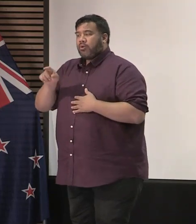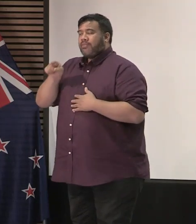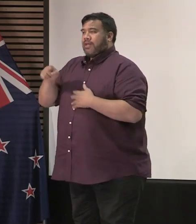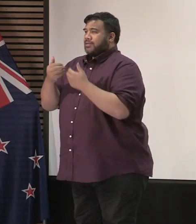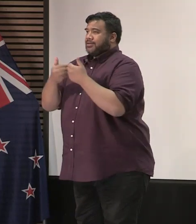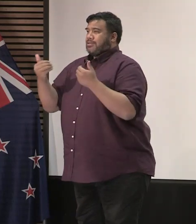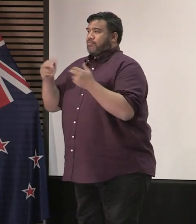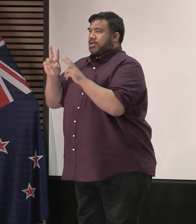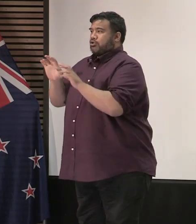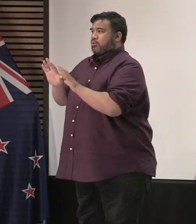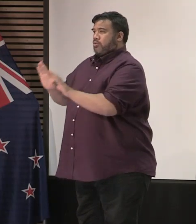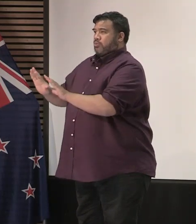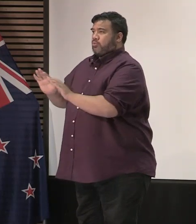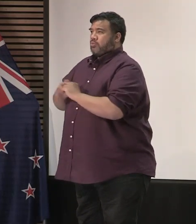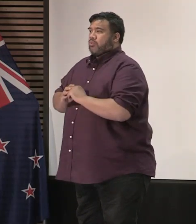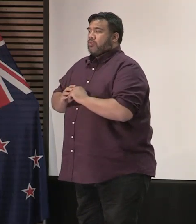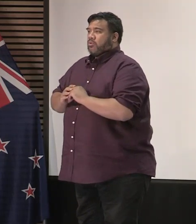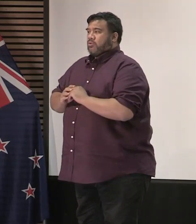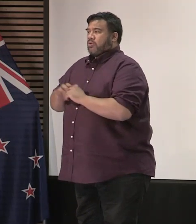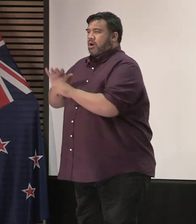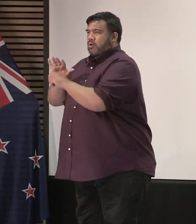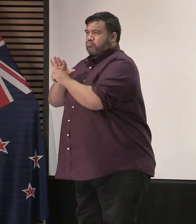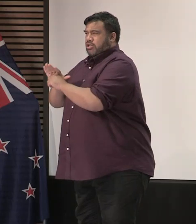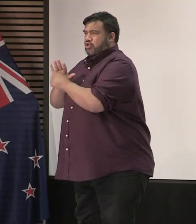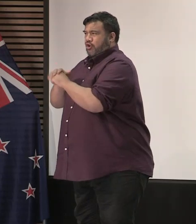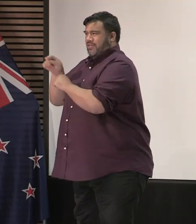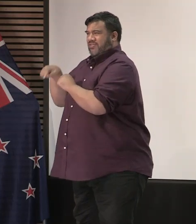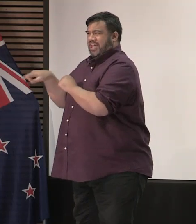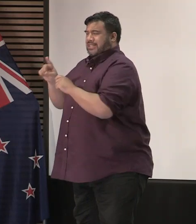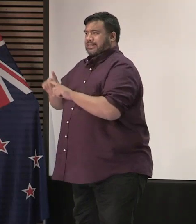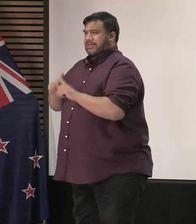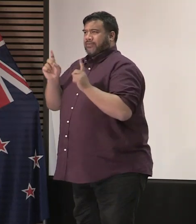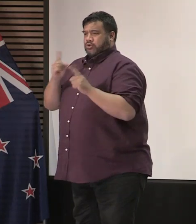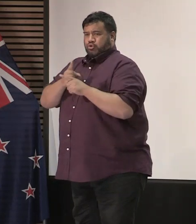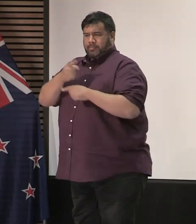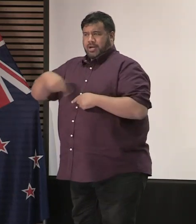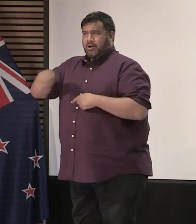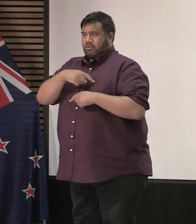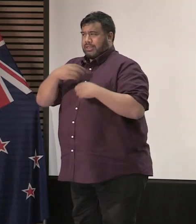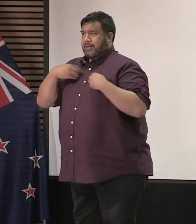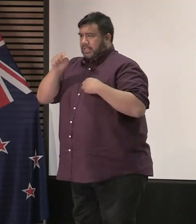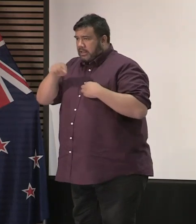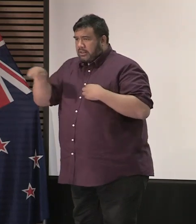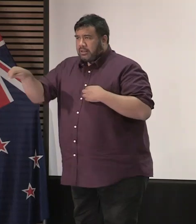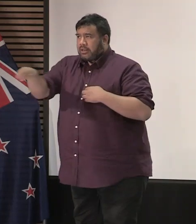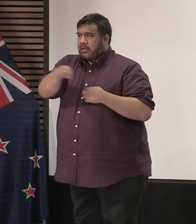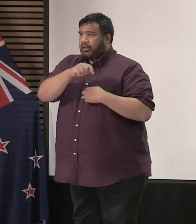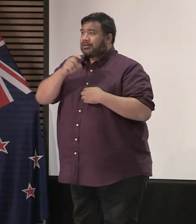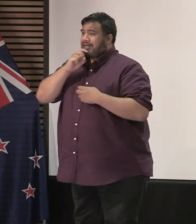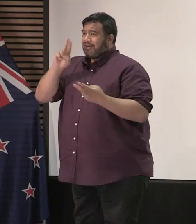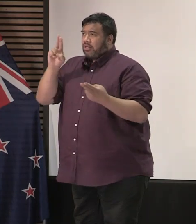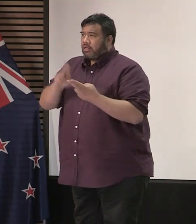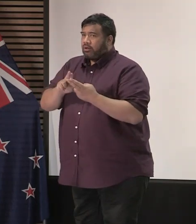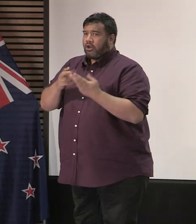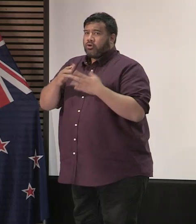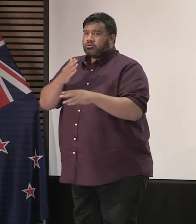space that is feeling obviously different pressures than what we're seeing from those who have received or seen a reduction to the scale that